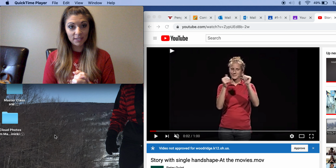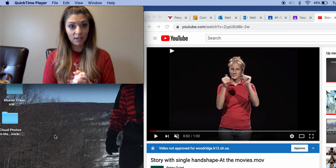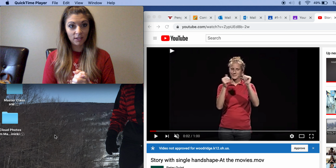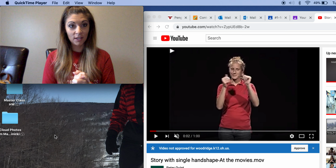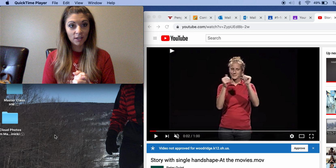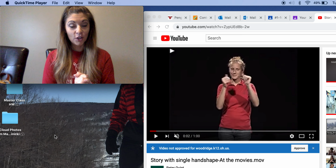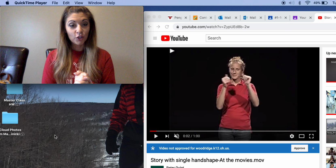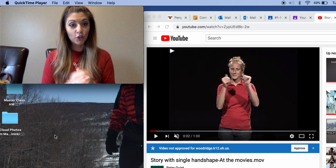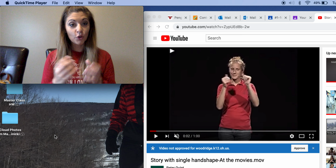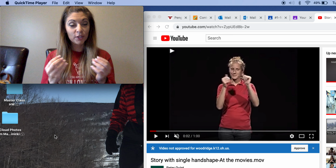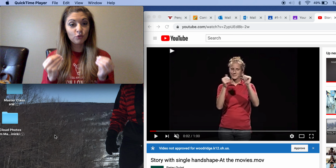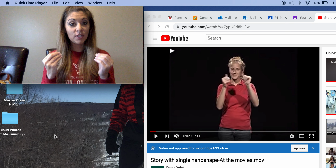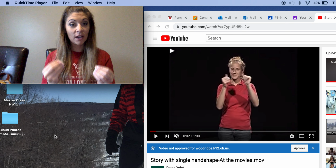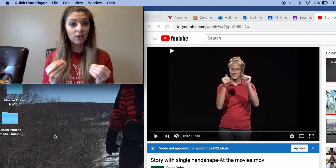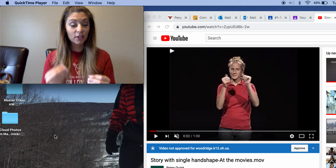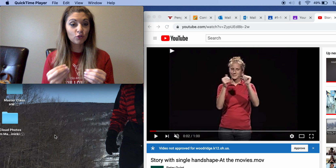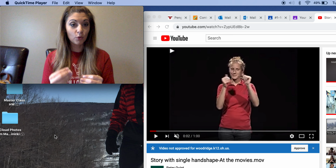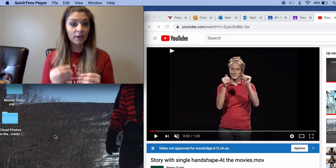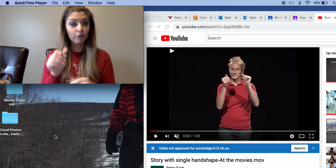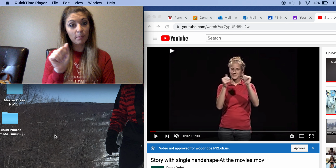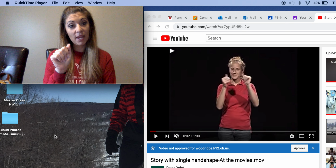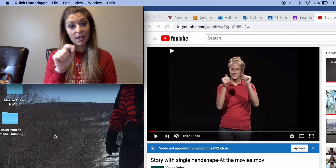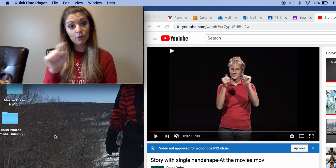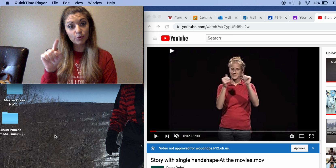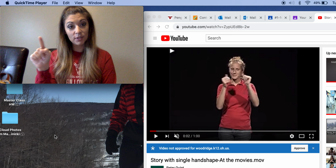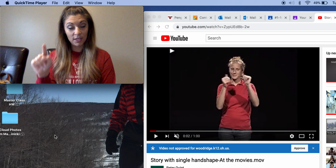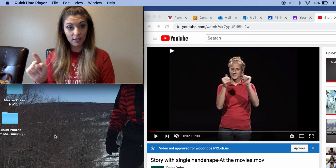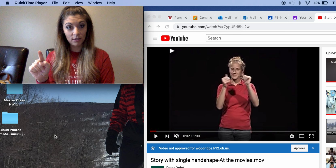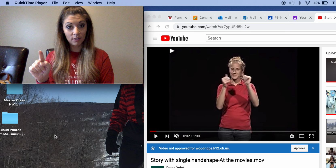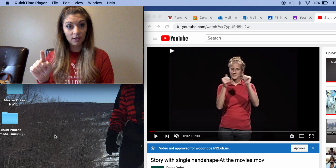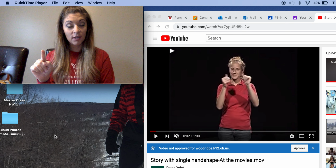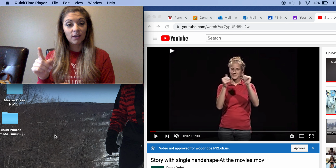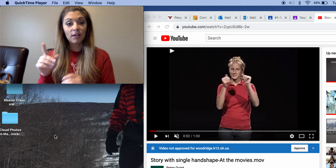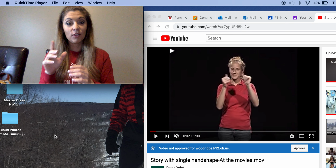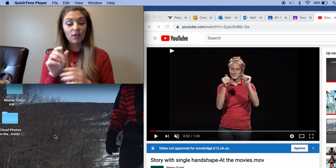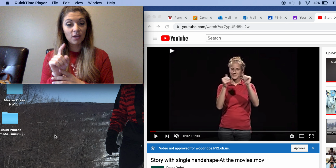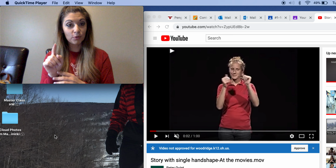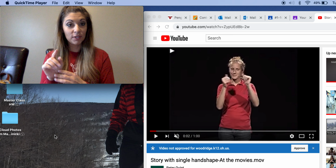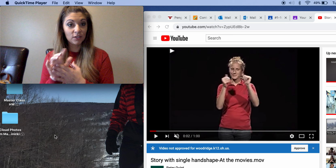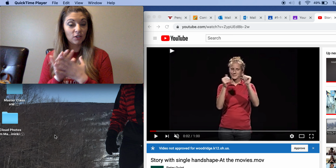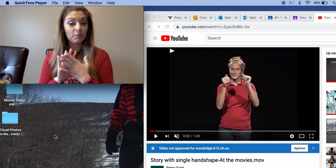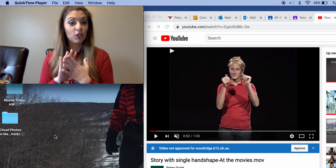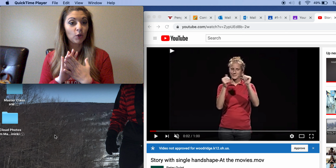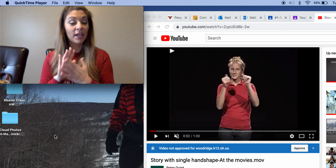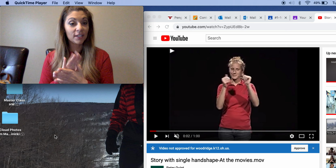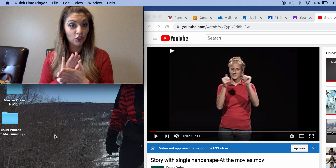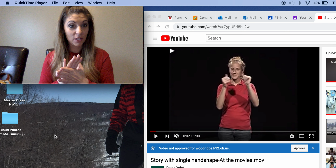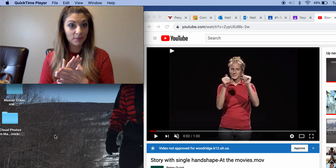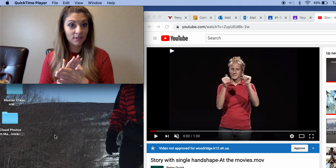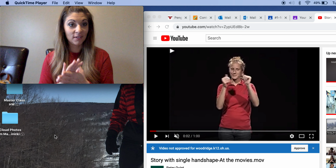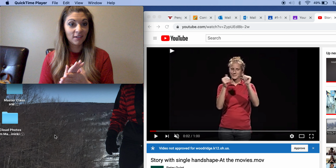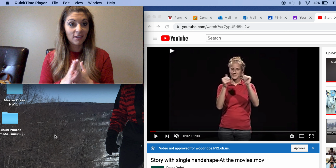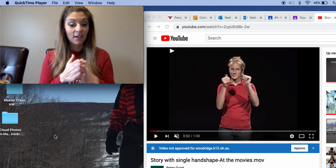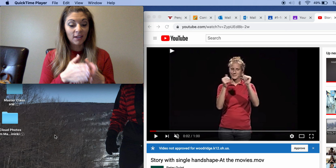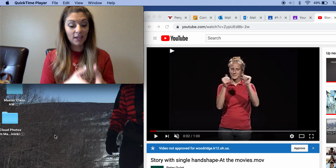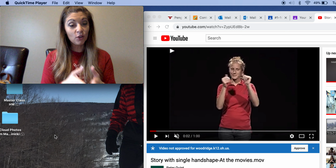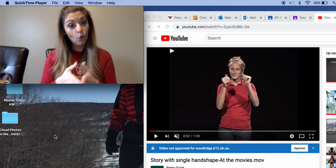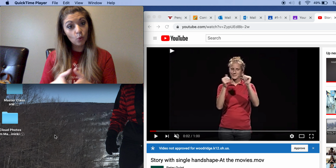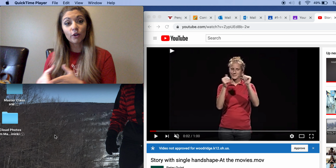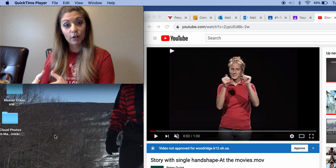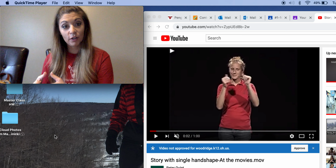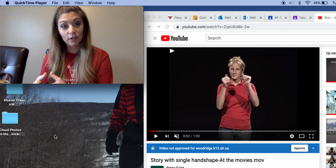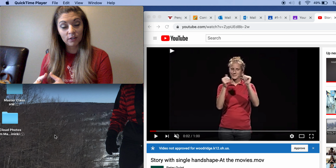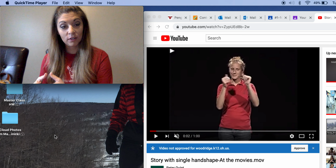So basically, you're going to tell a story from A through Z. A through Z is going to be your hand shapes.